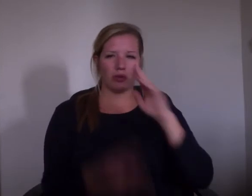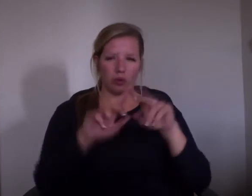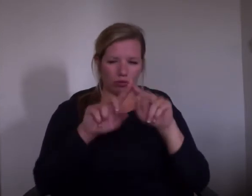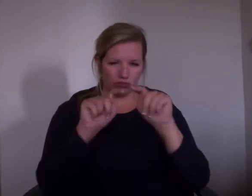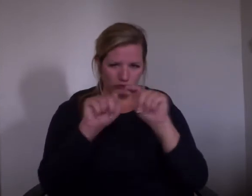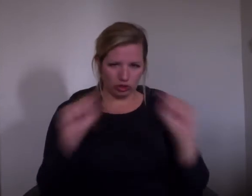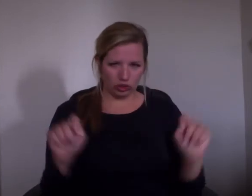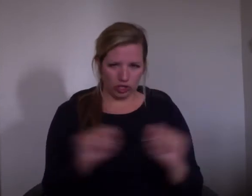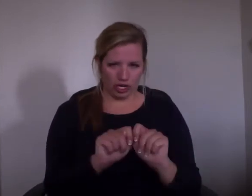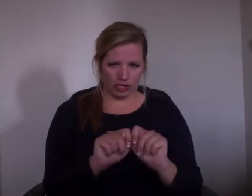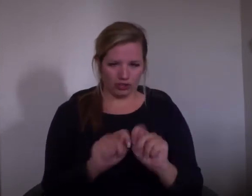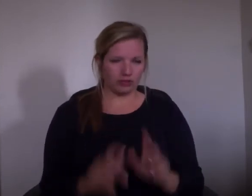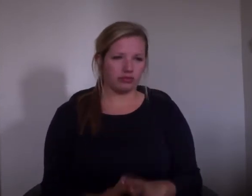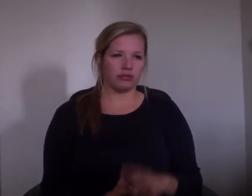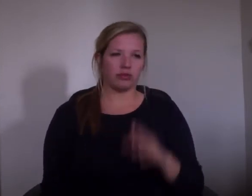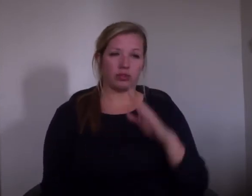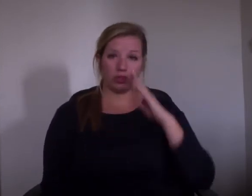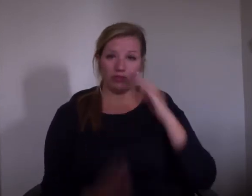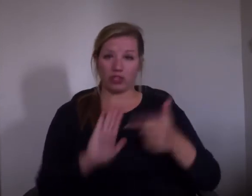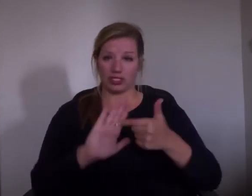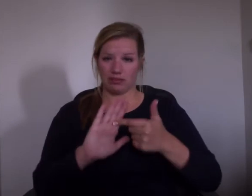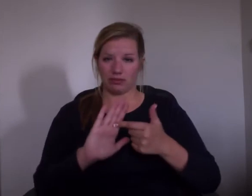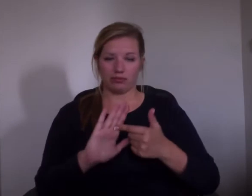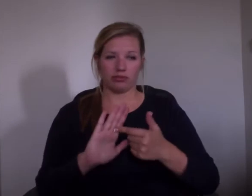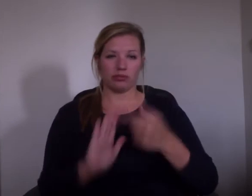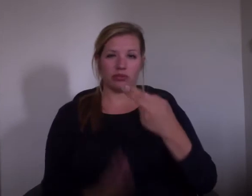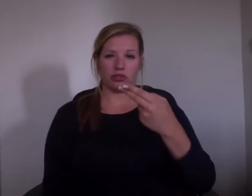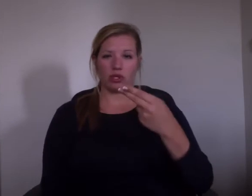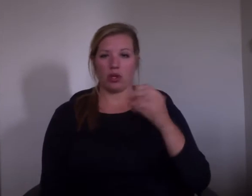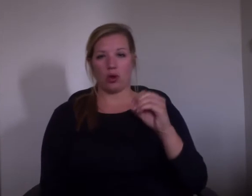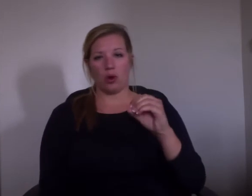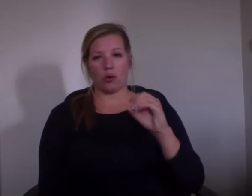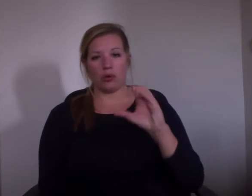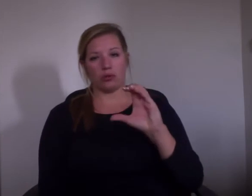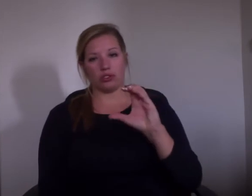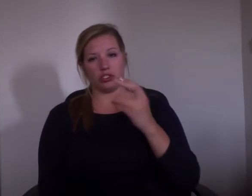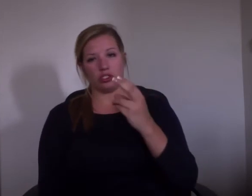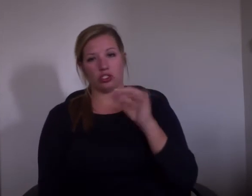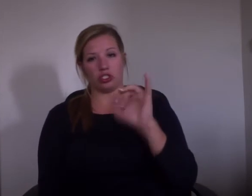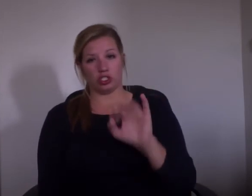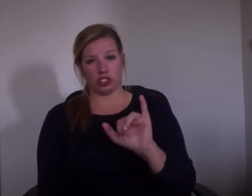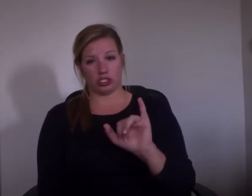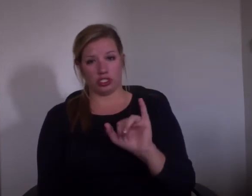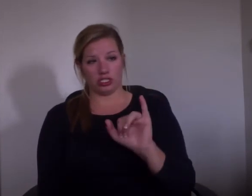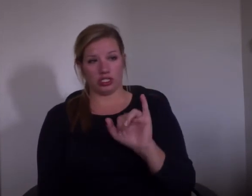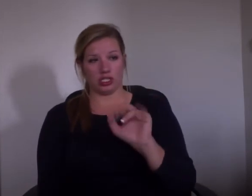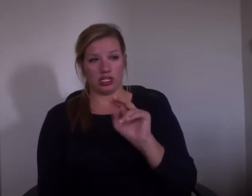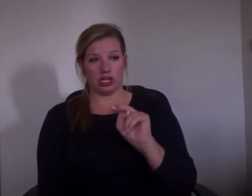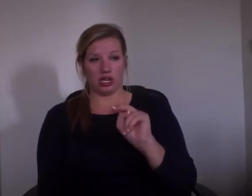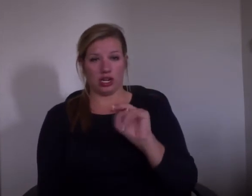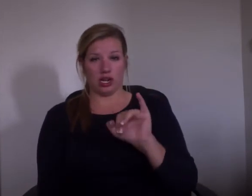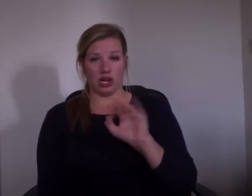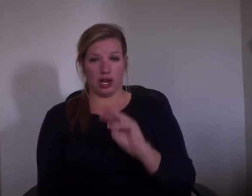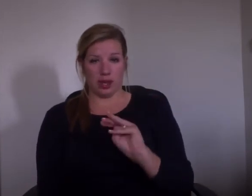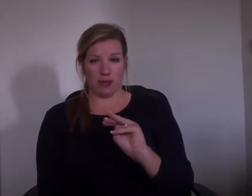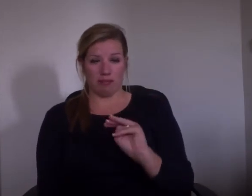Ho Chi Minh, the leader of the nationalist leader of the North, when they saw that he was a socialist or a